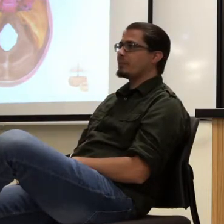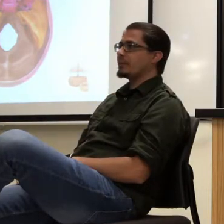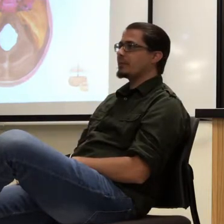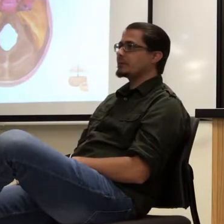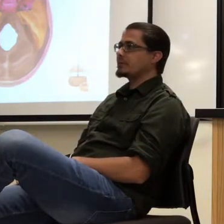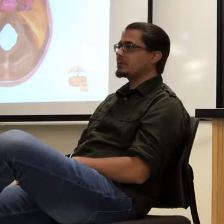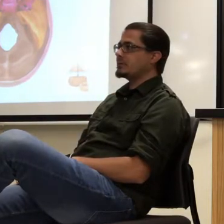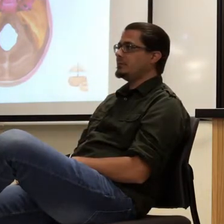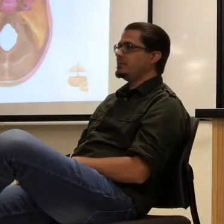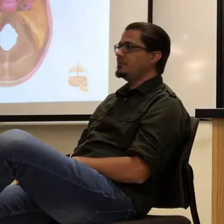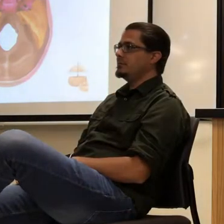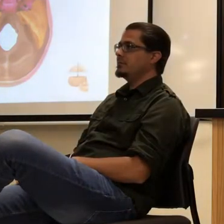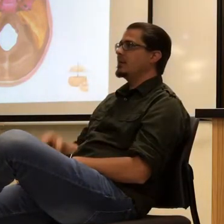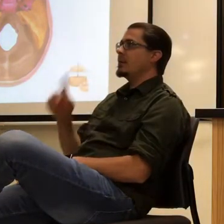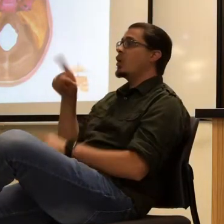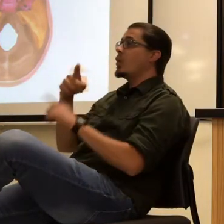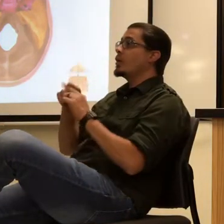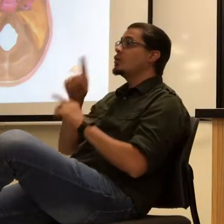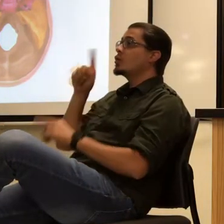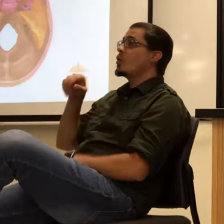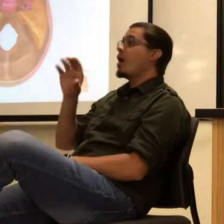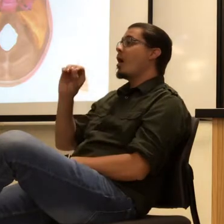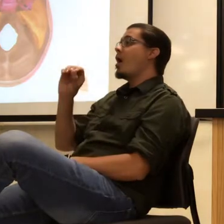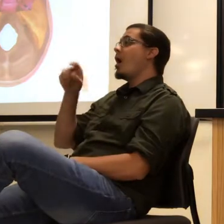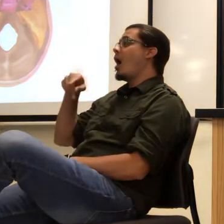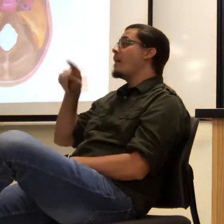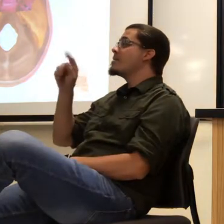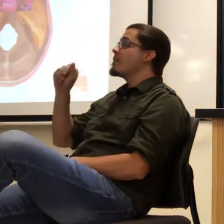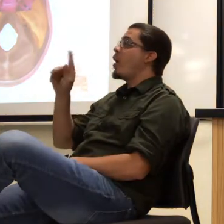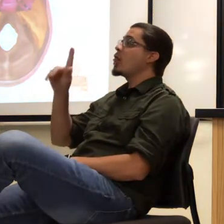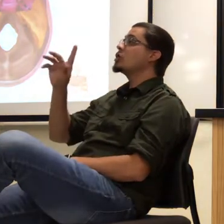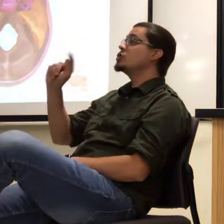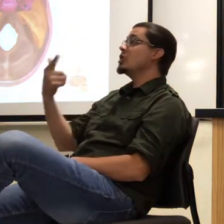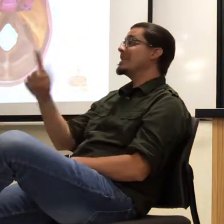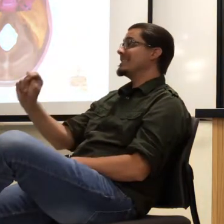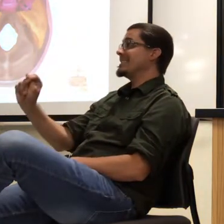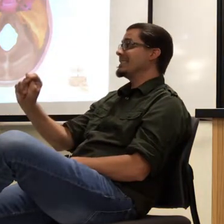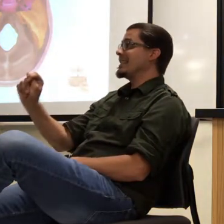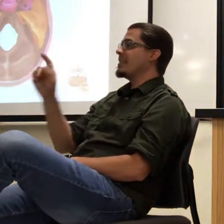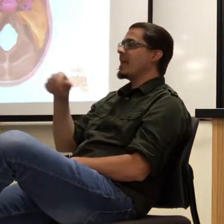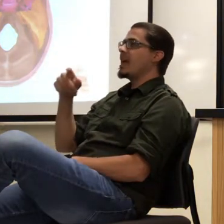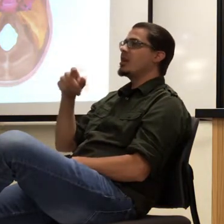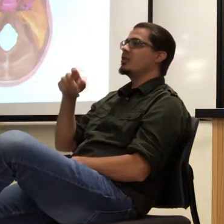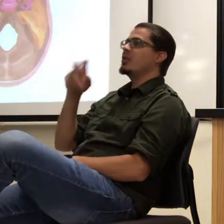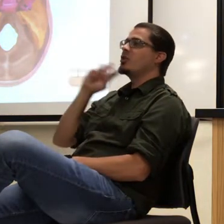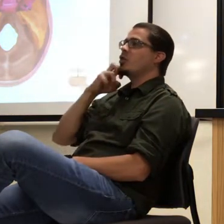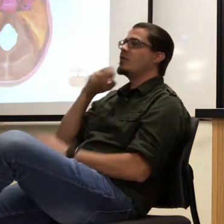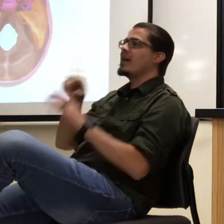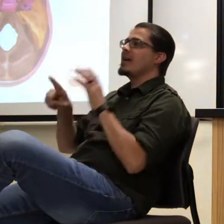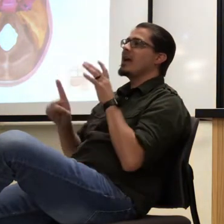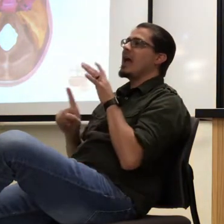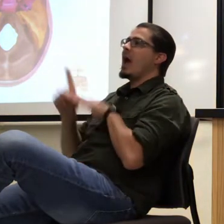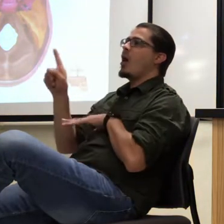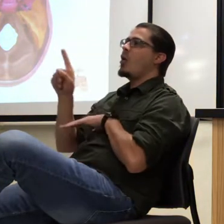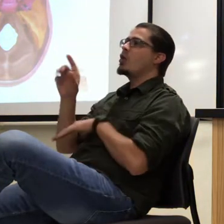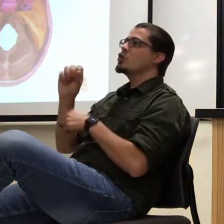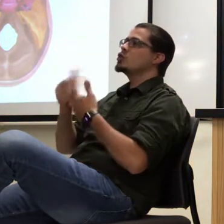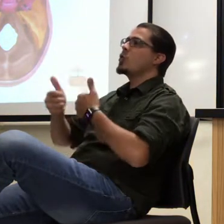Like when you go to the ophthalmologist, so it helps your eyeball. Basically, this nerve exits superior orbital fissure.